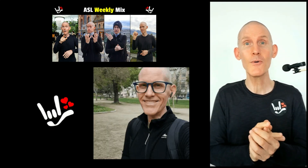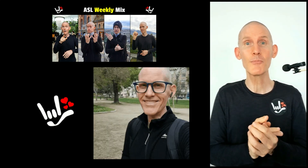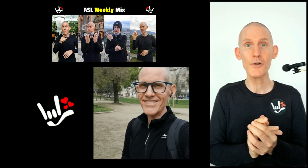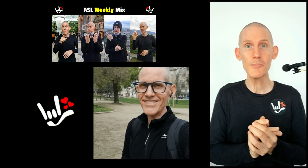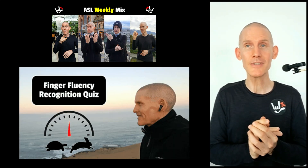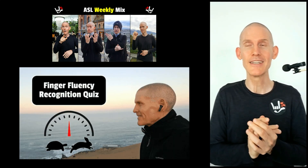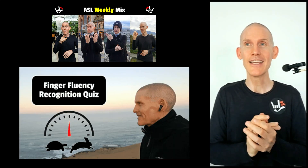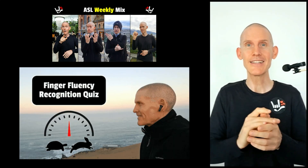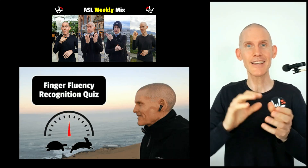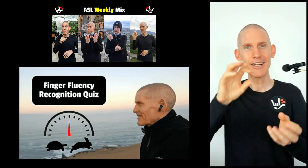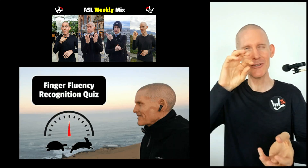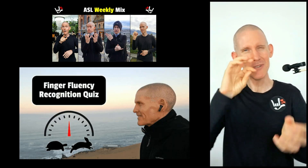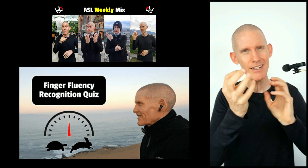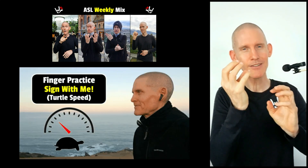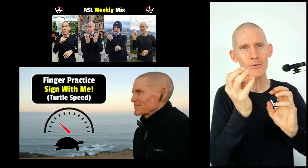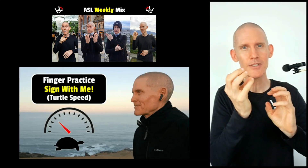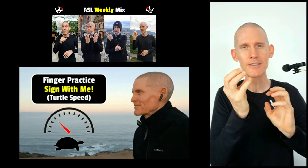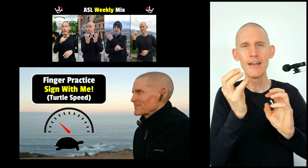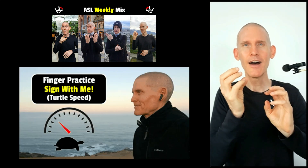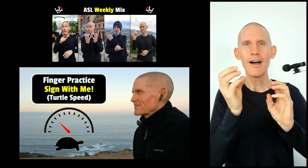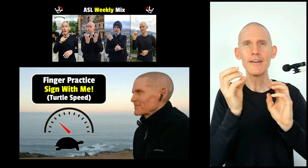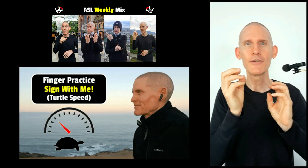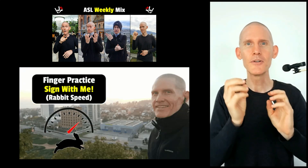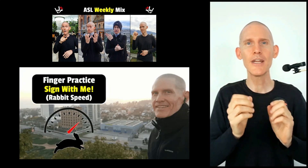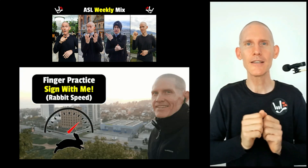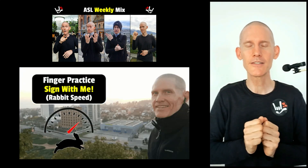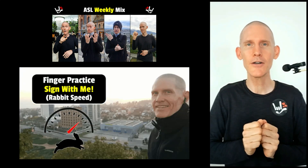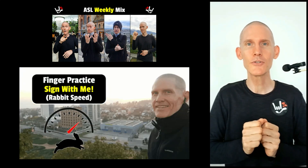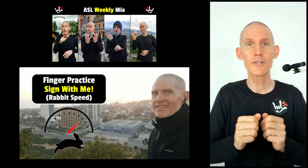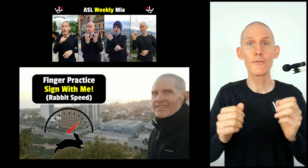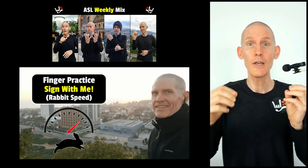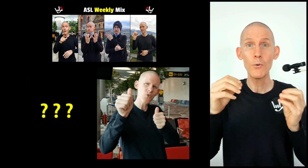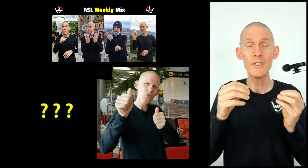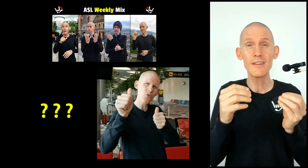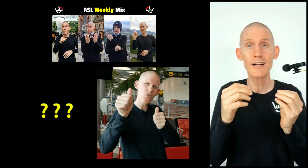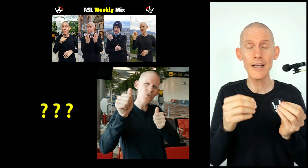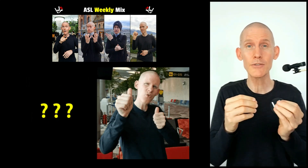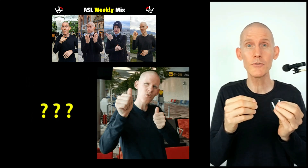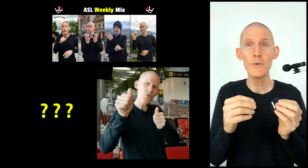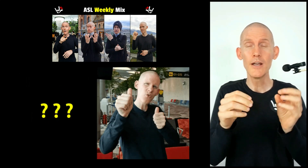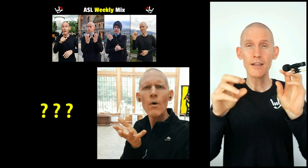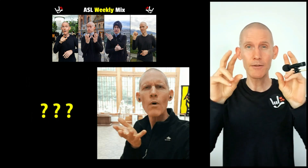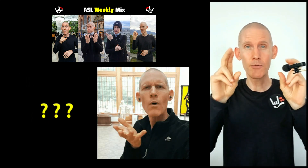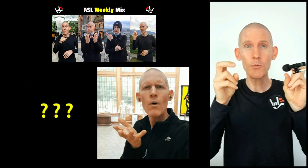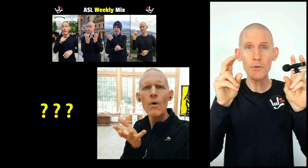That's the whole purpose. It's like a unique twist on learning ASL instead of only in the